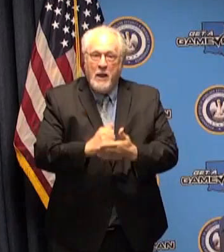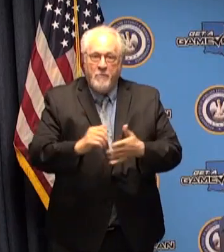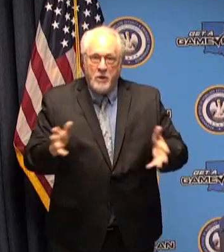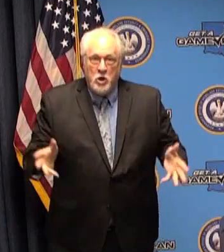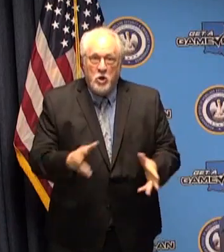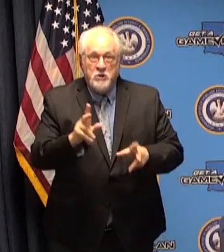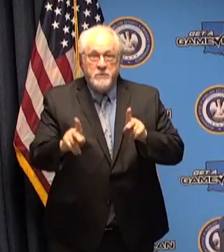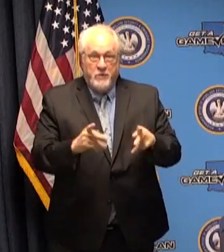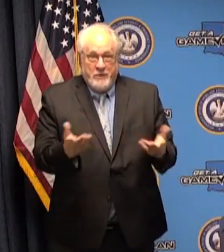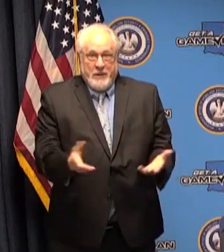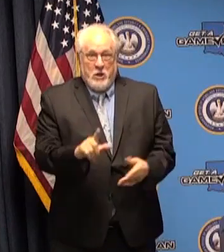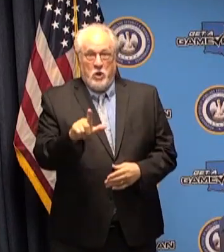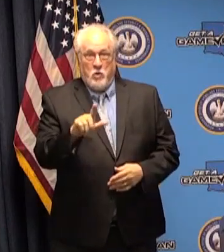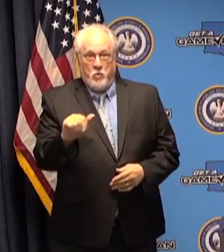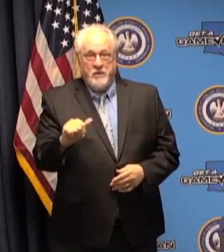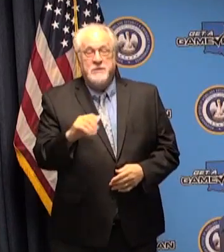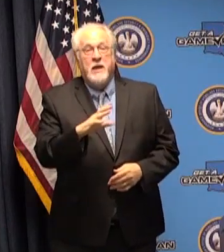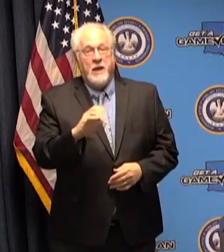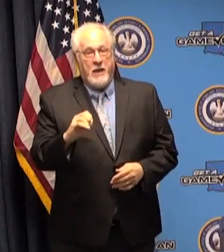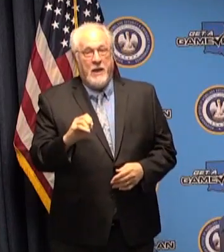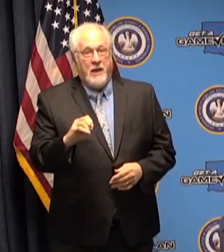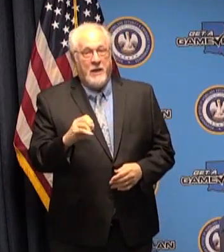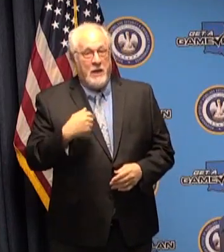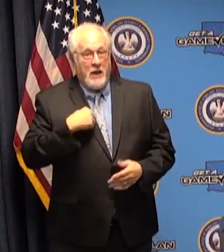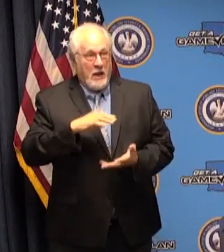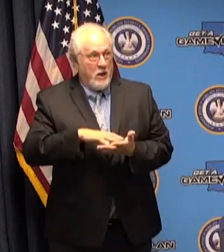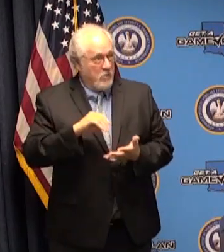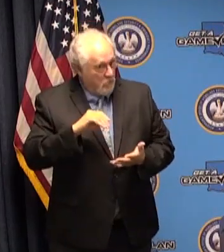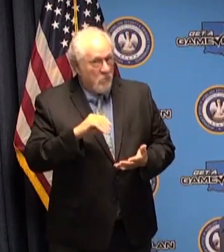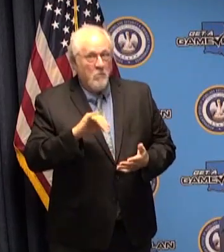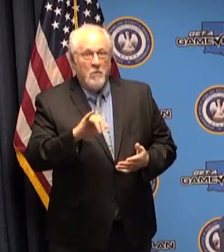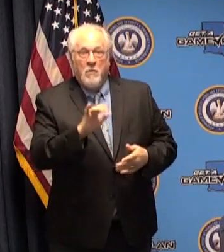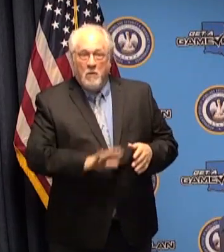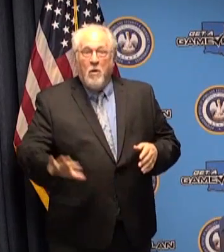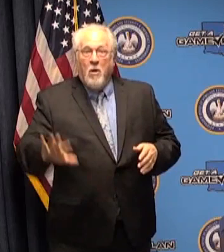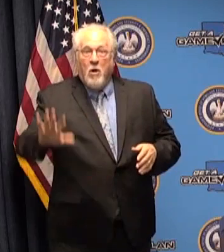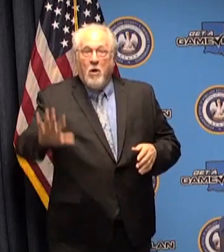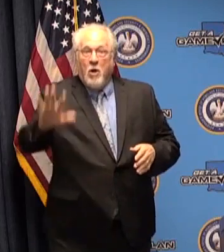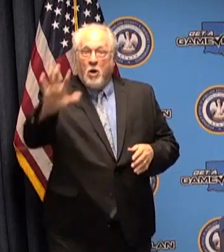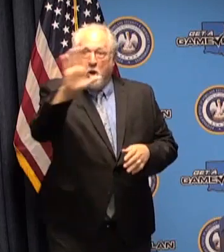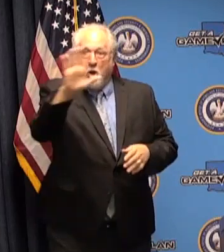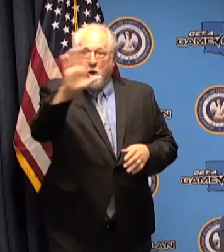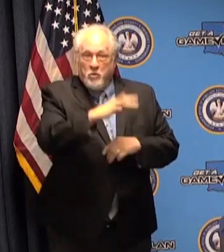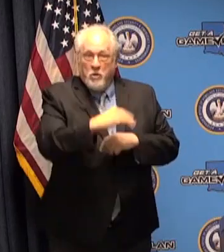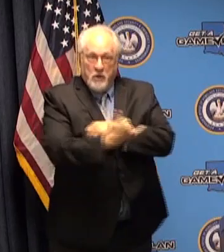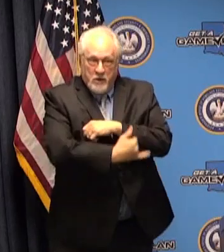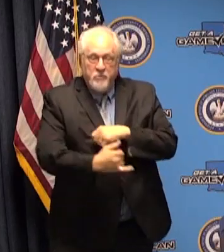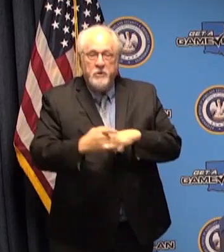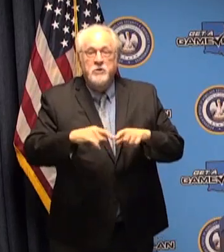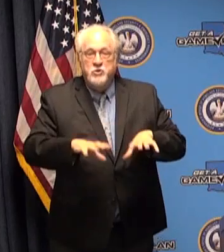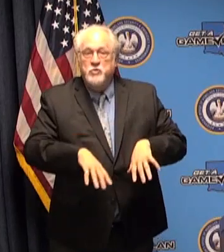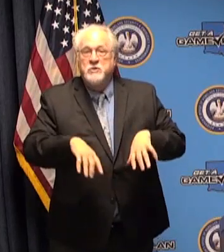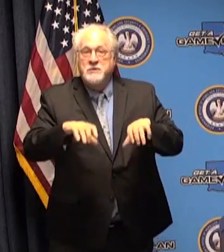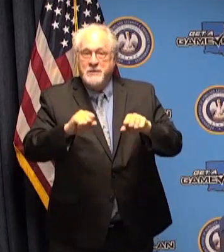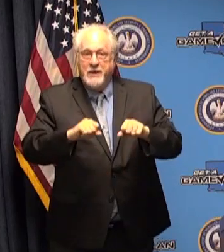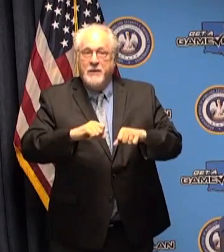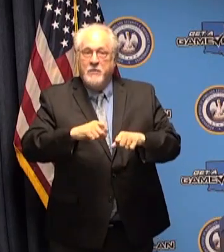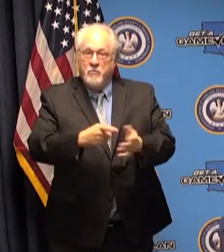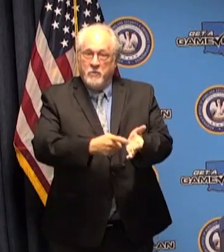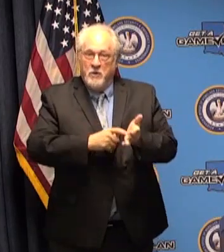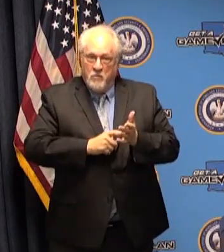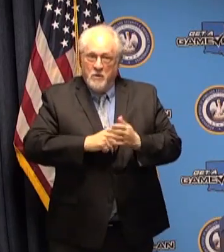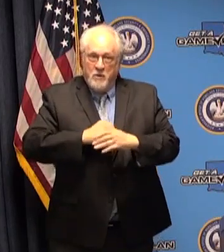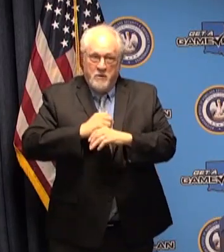to encourage people here in Louisiana, and as I recently learned, all across the country, to take the necessary precautions around